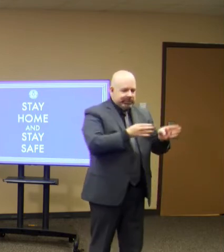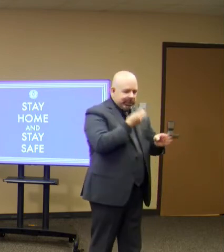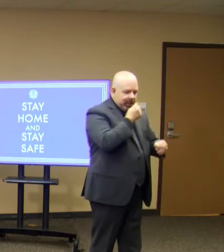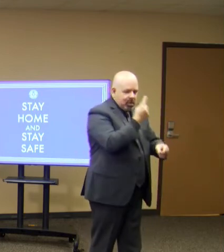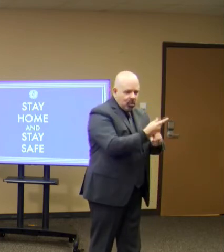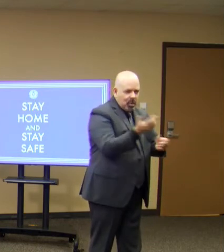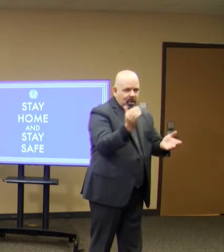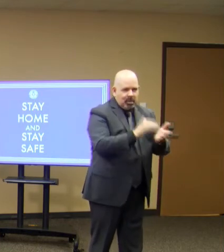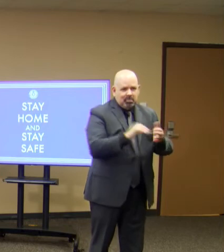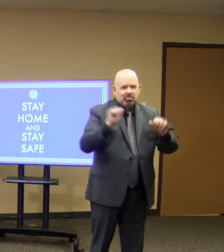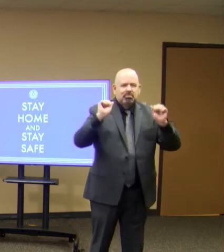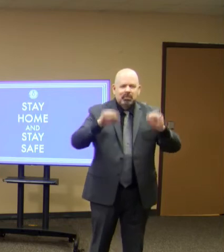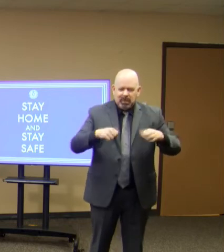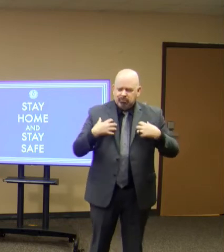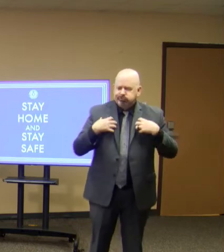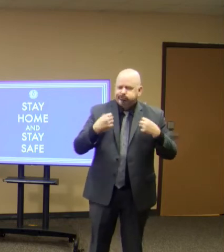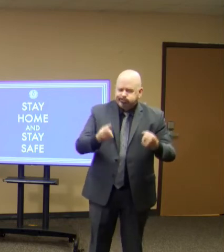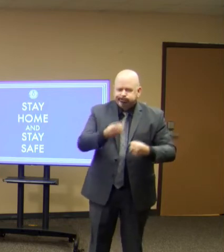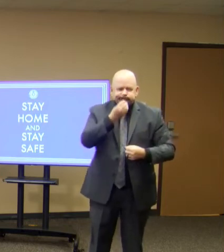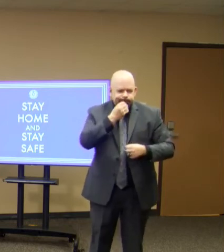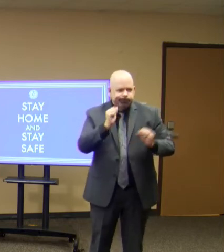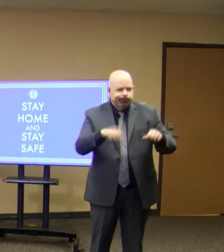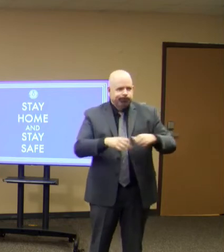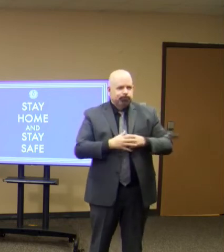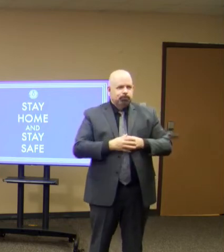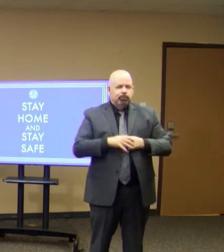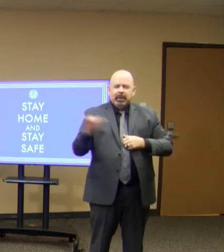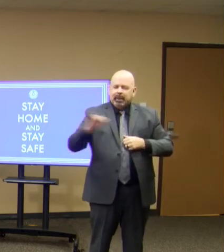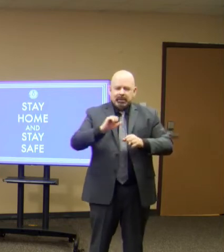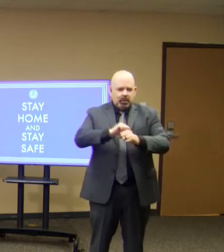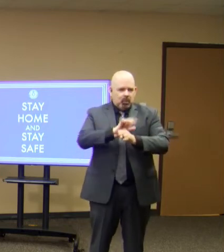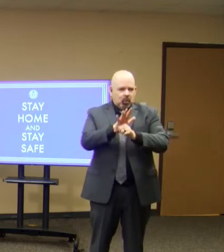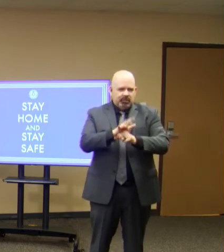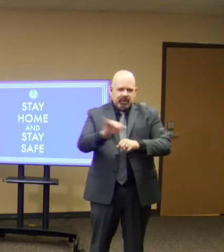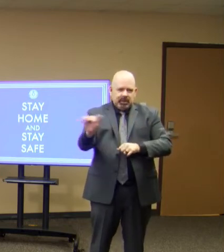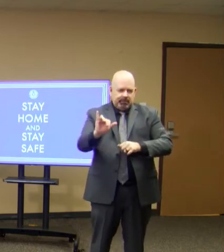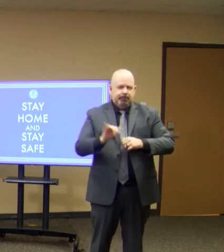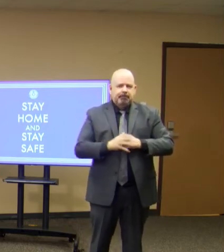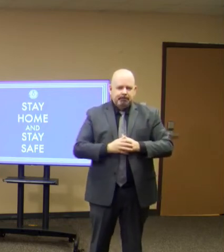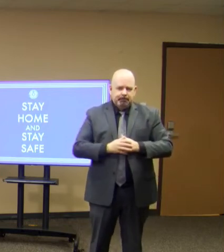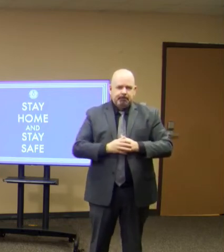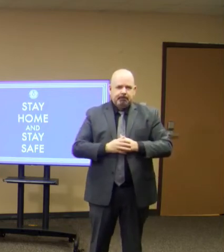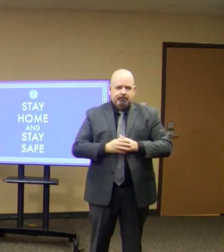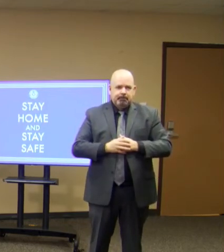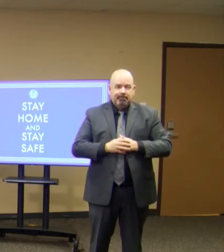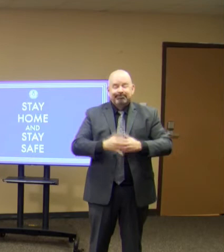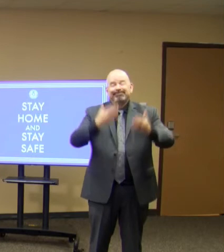the spread. Anyone else? Thank you all so much.